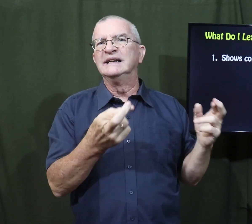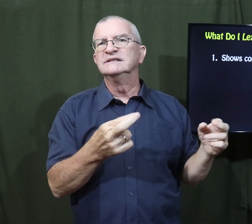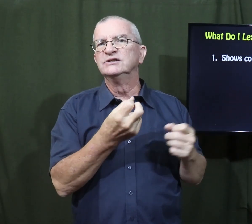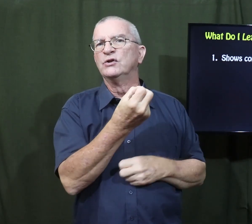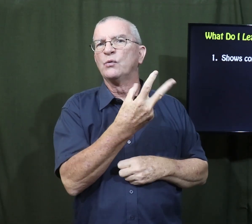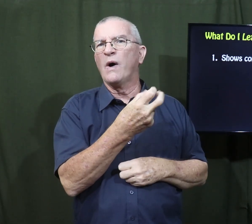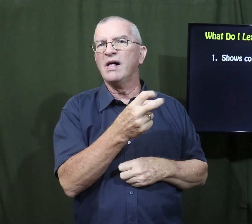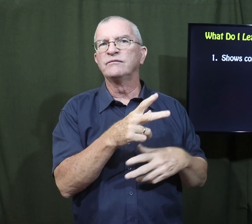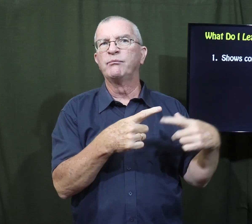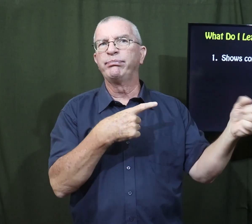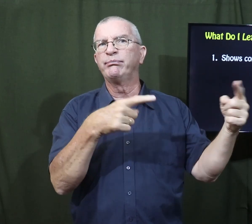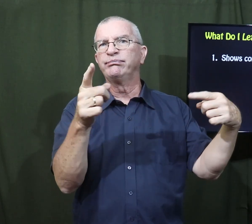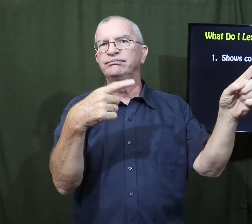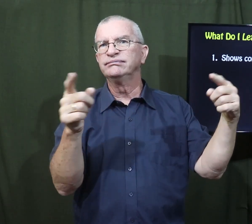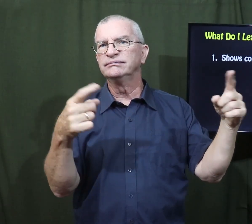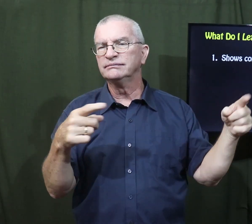all his friends, the 12, they left him.